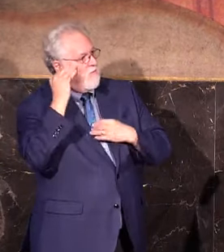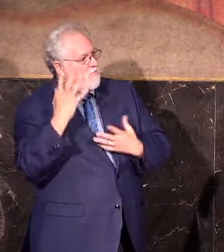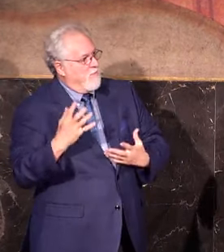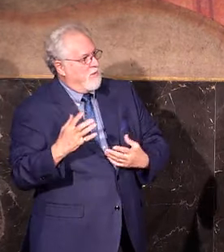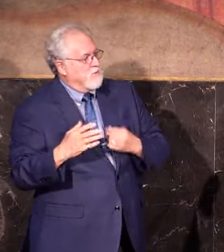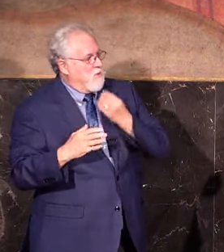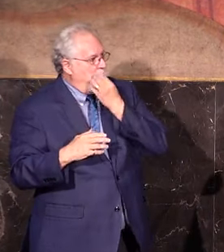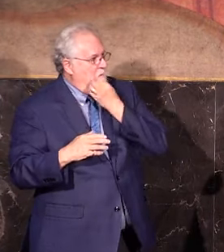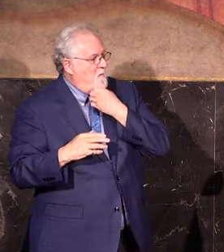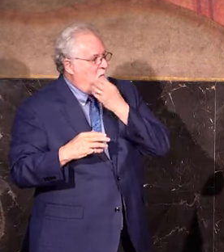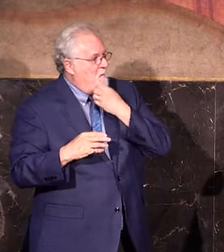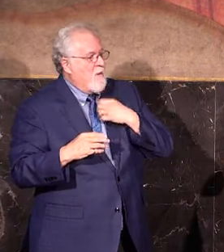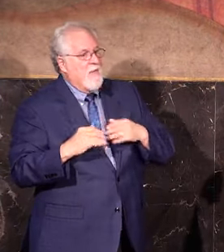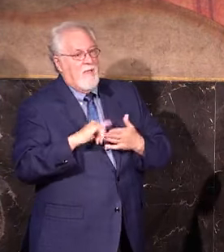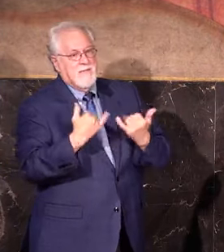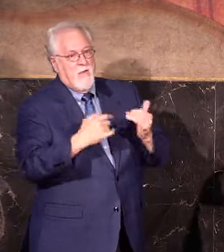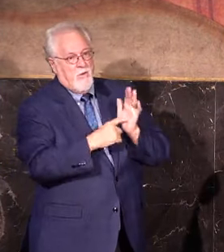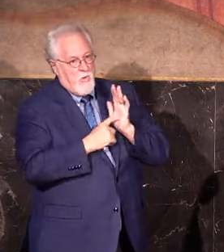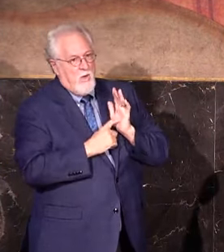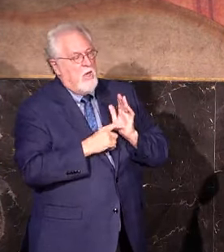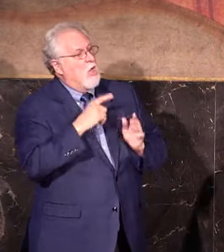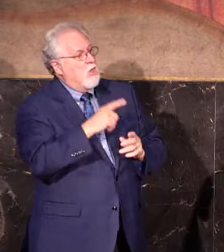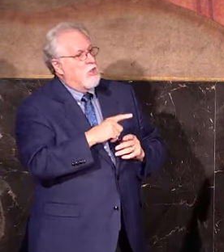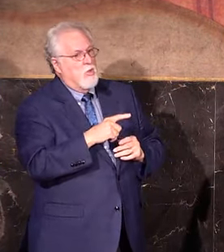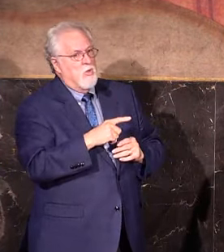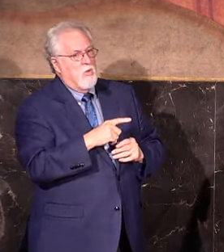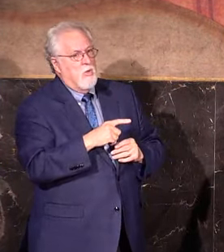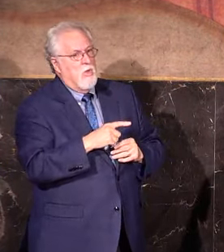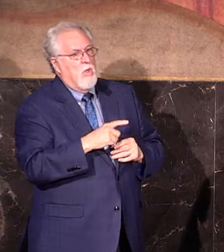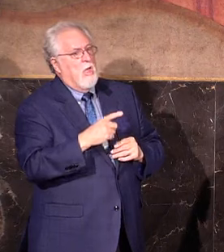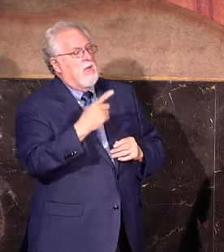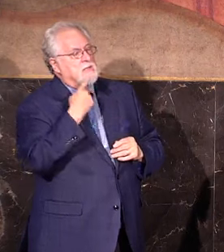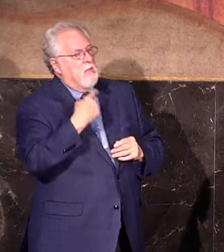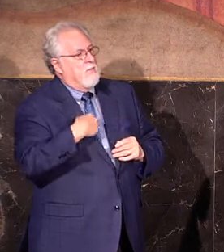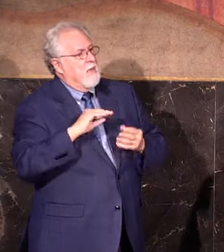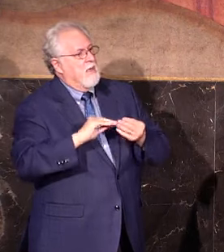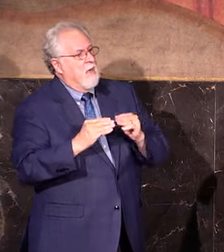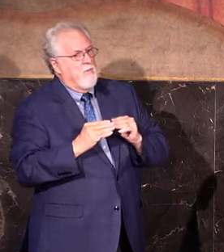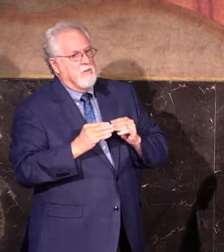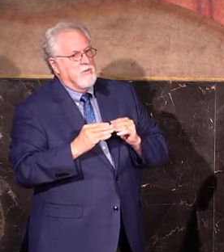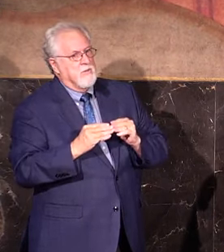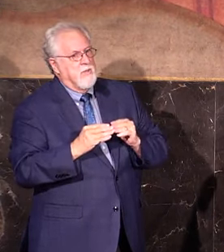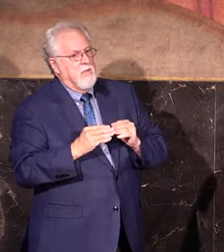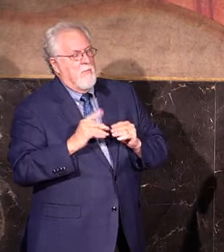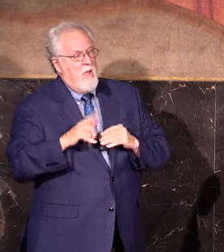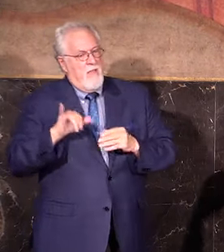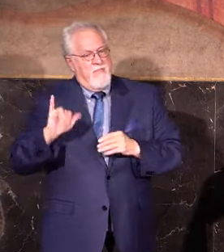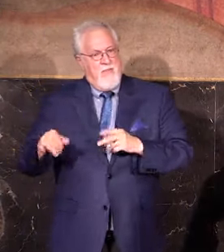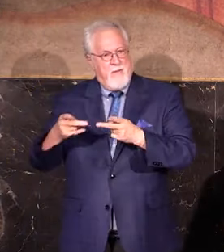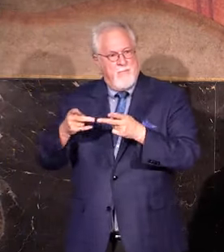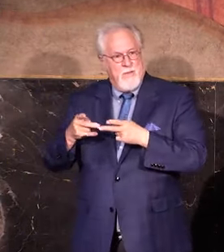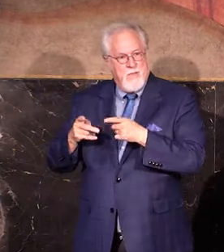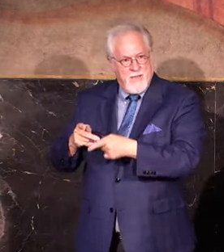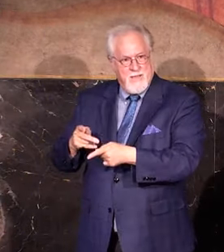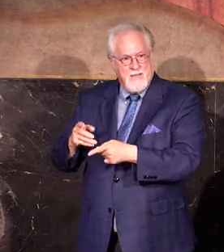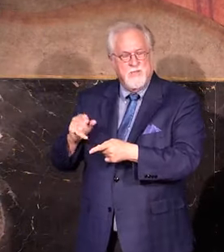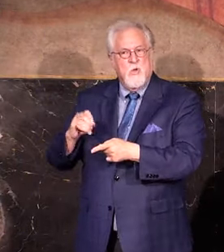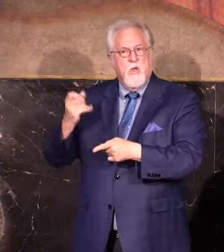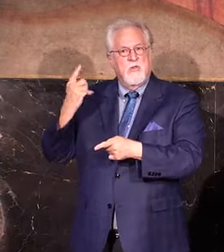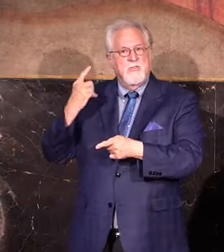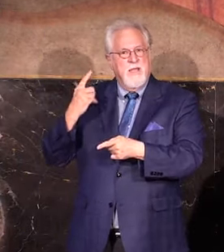now requiring to be released, y'all were at least providing aggregate numbers about those facilities so we could understand the